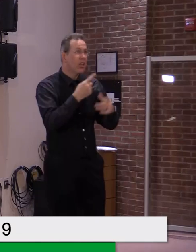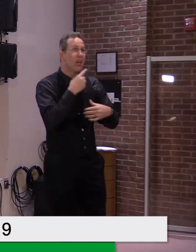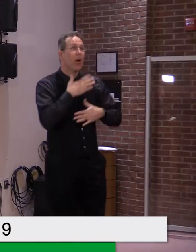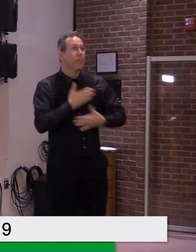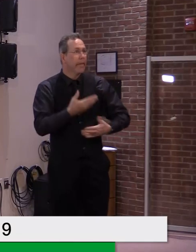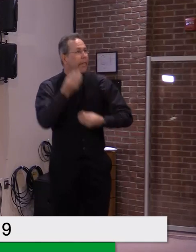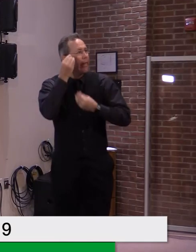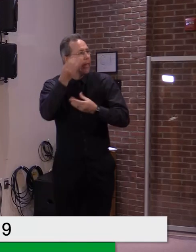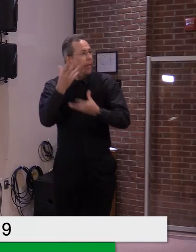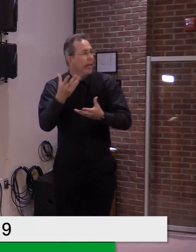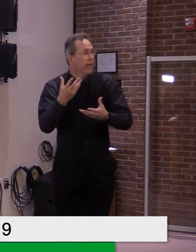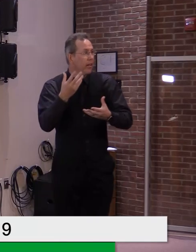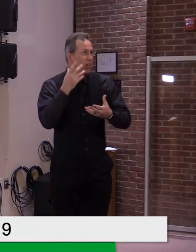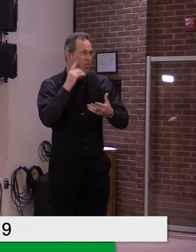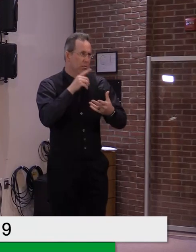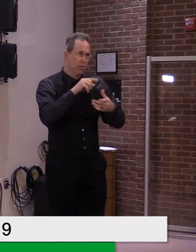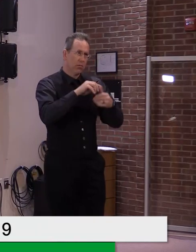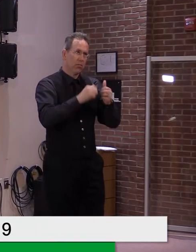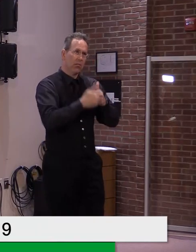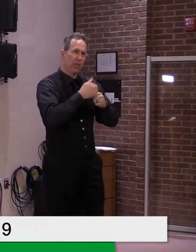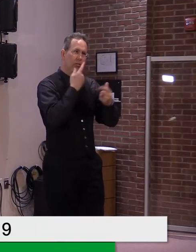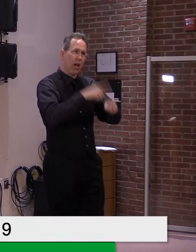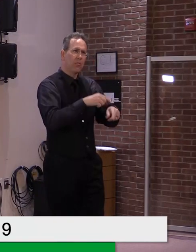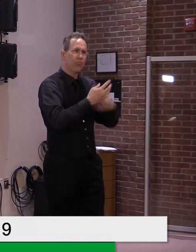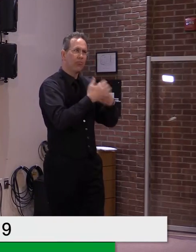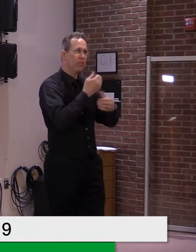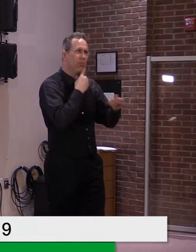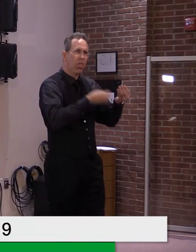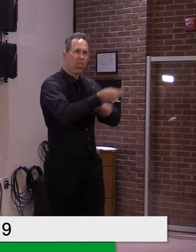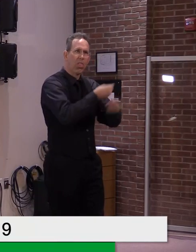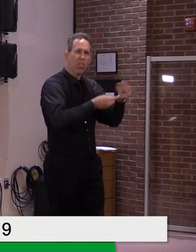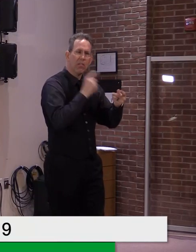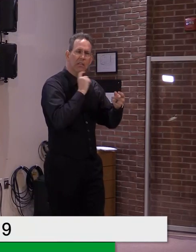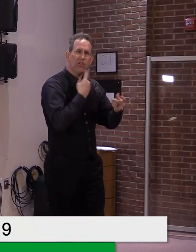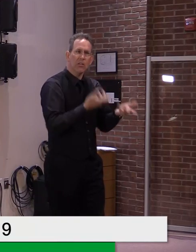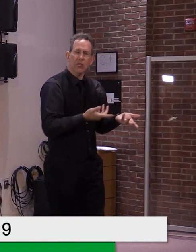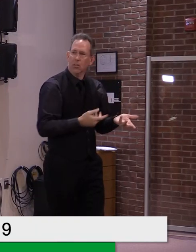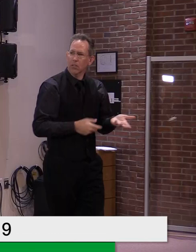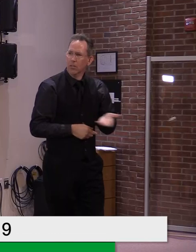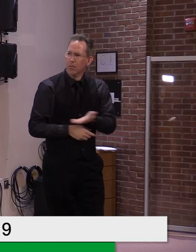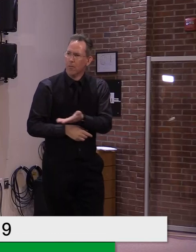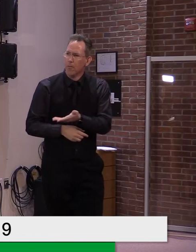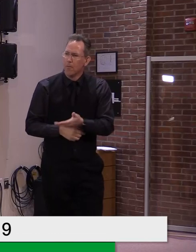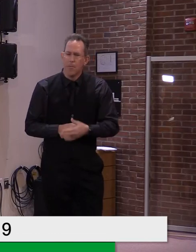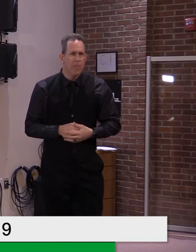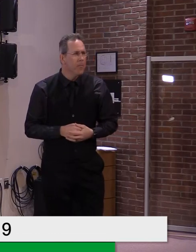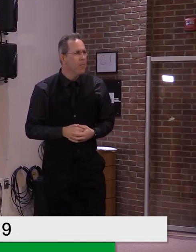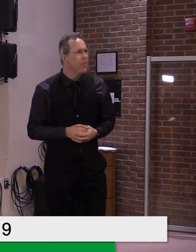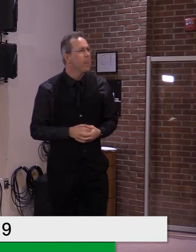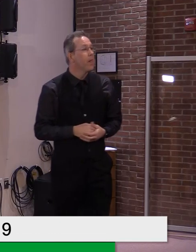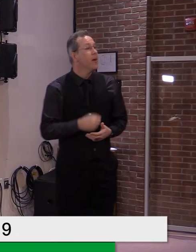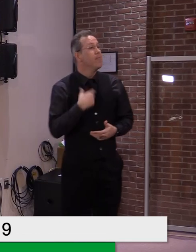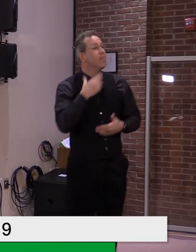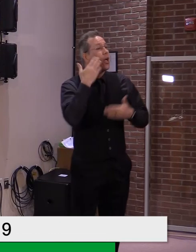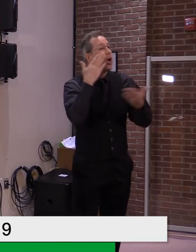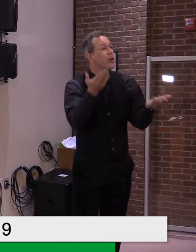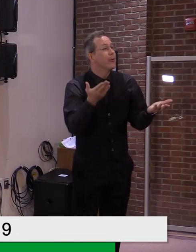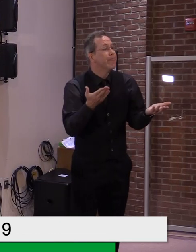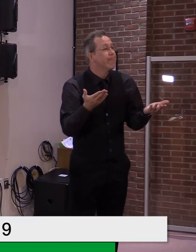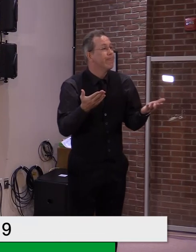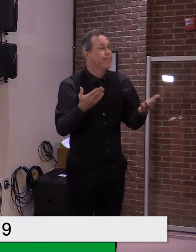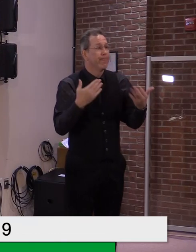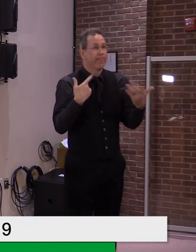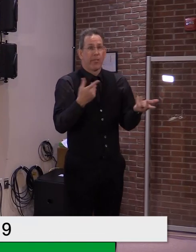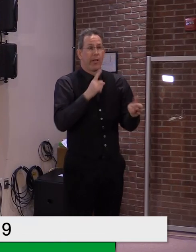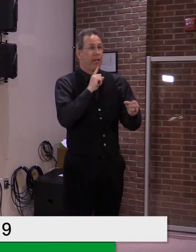You know, I don't know if we'll ever get confirmation on it, frankly, but it is a theory that we're looking into